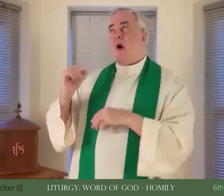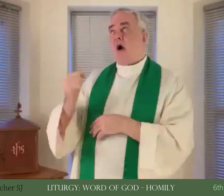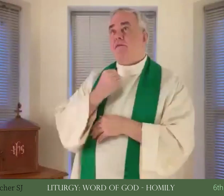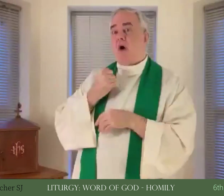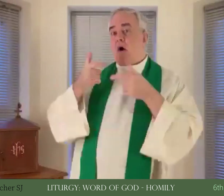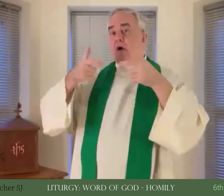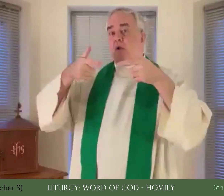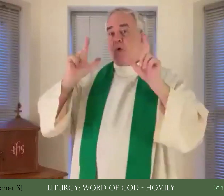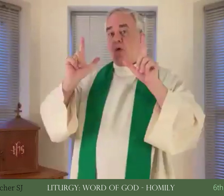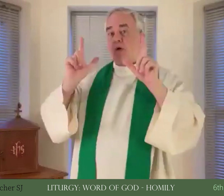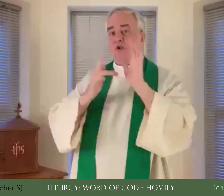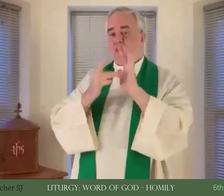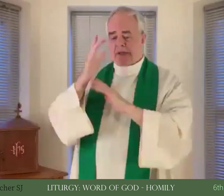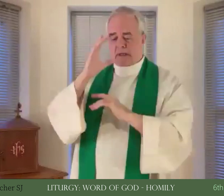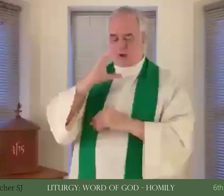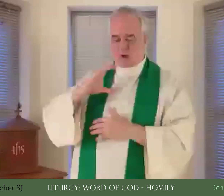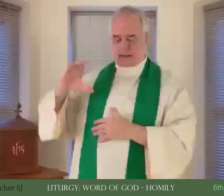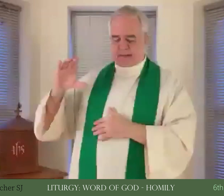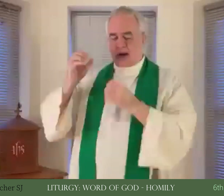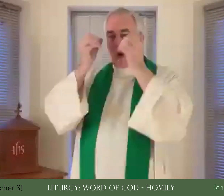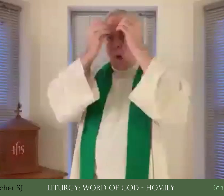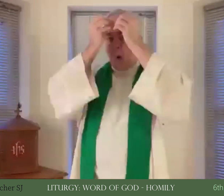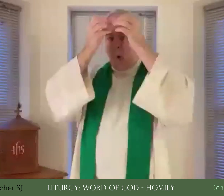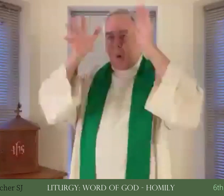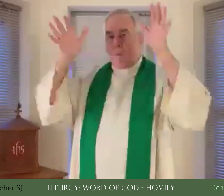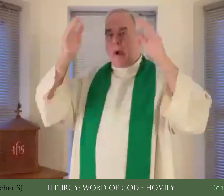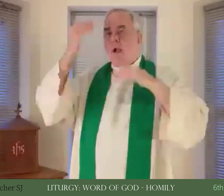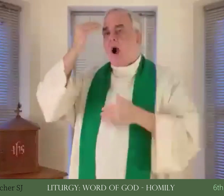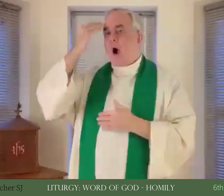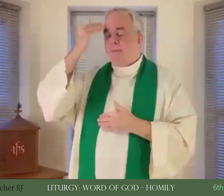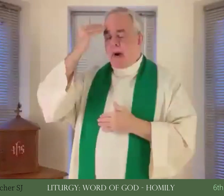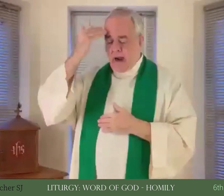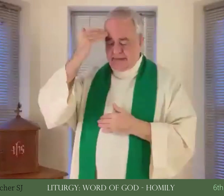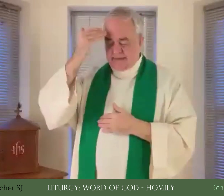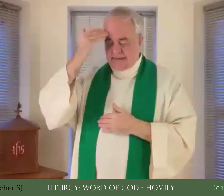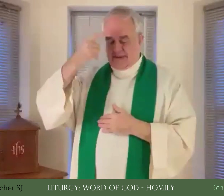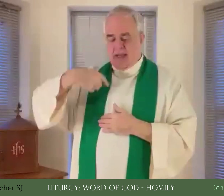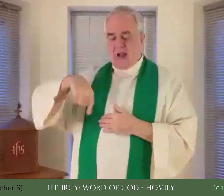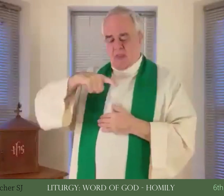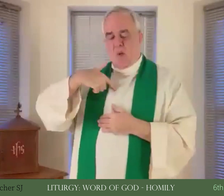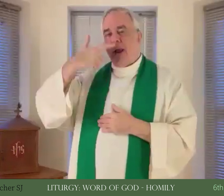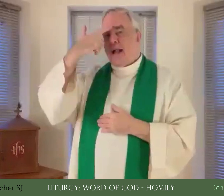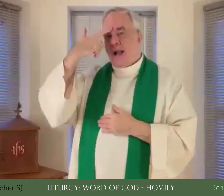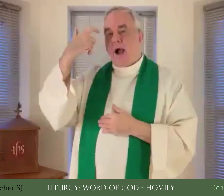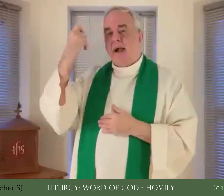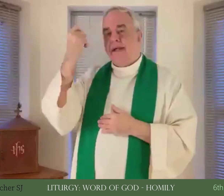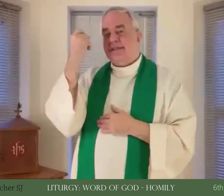of our Lord Jesus Christ, open our mind that we can